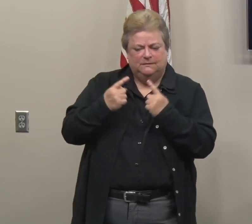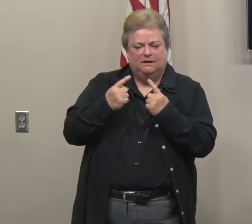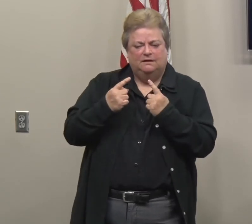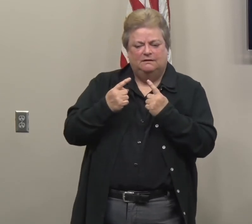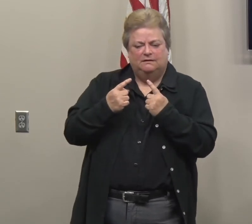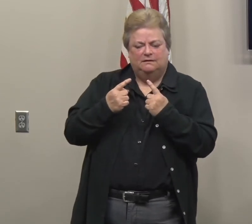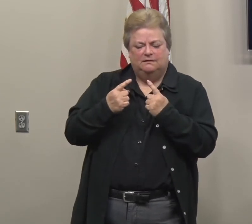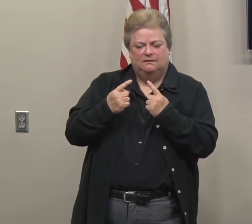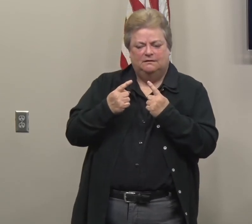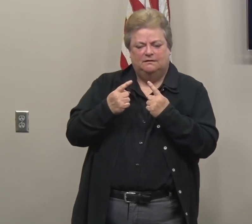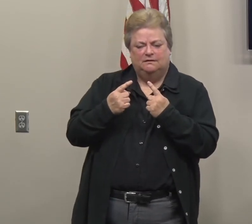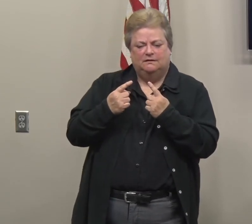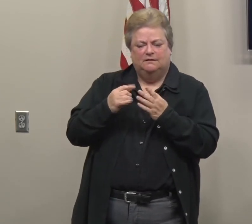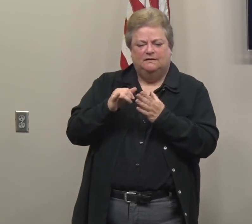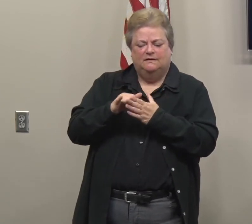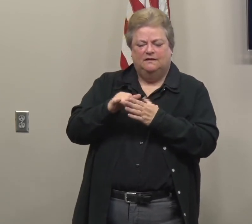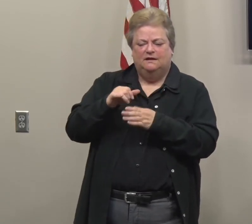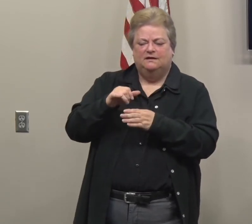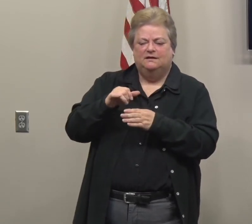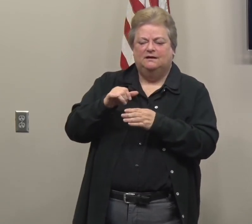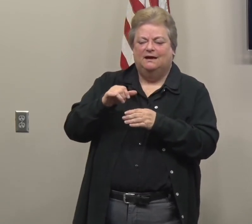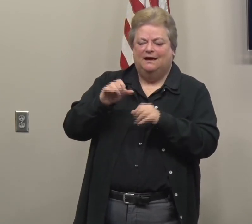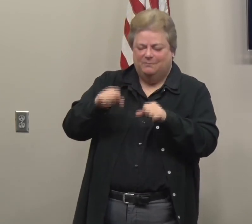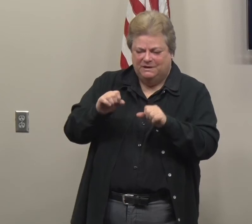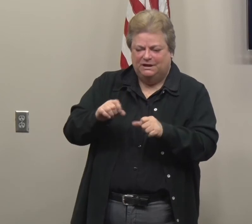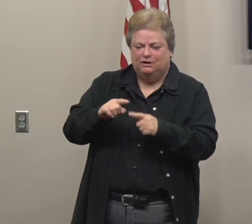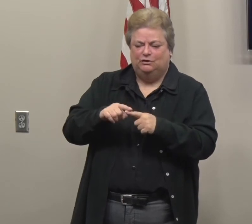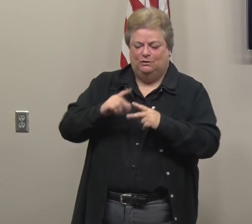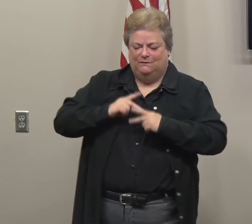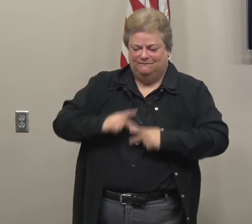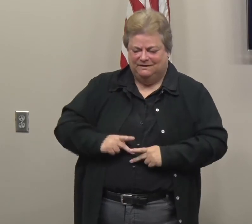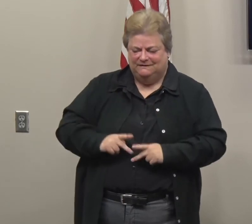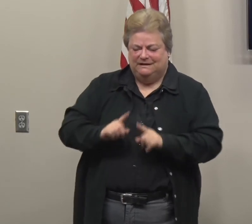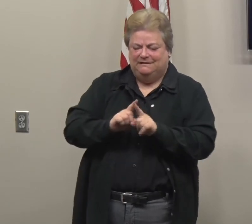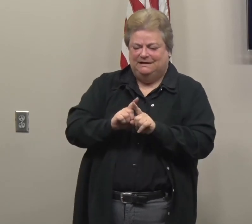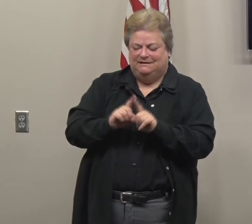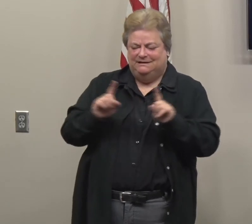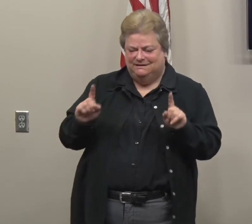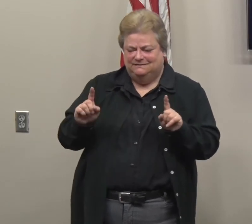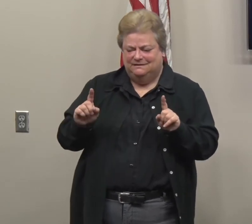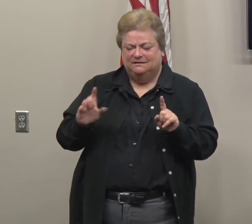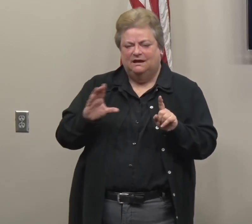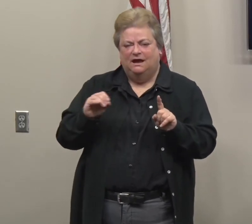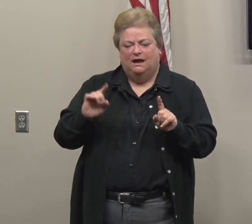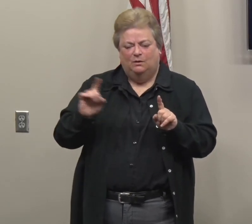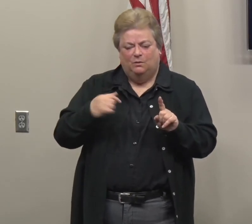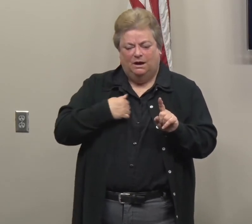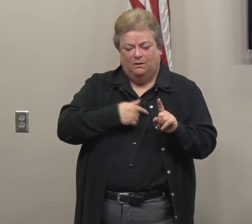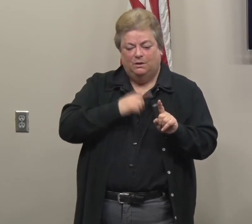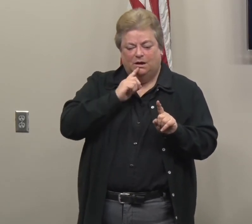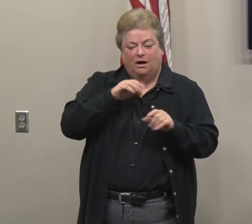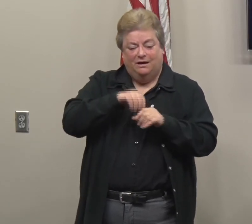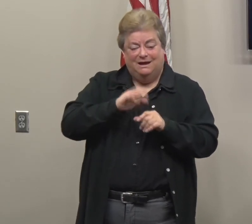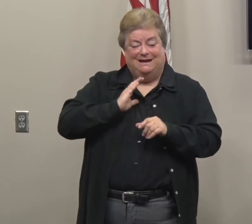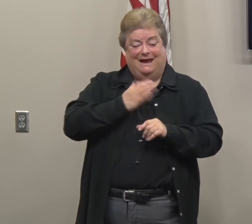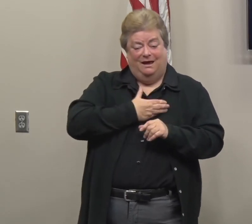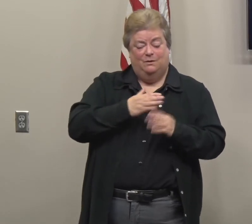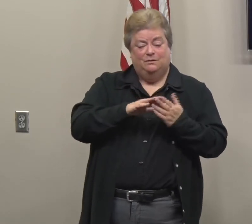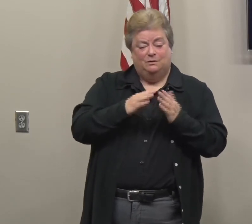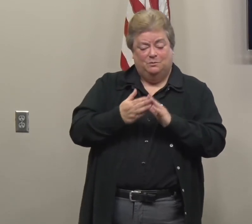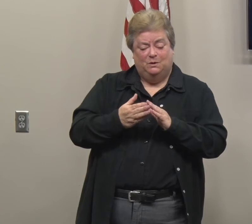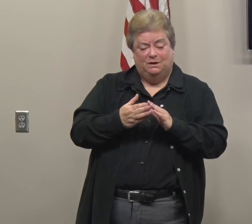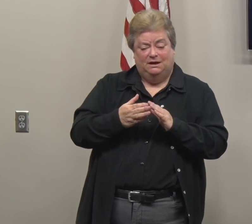the the ability to physically distance and where we're at in our community at the current